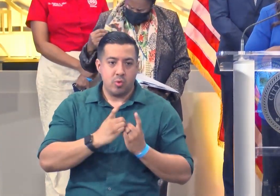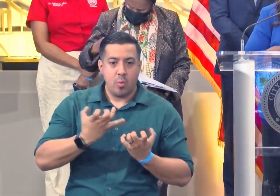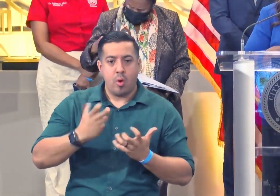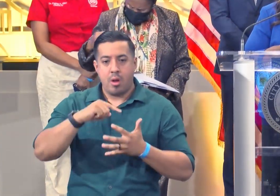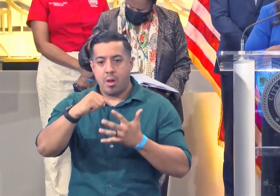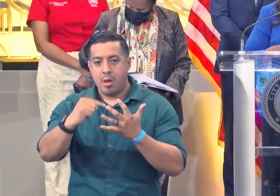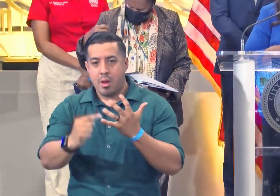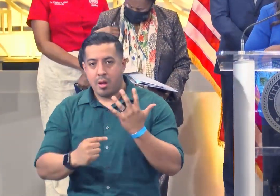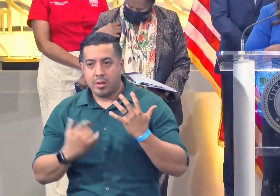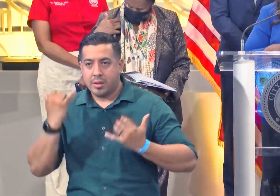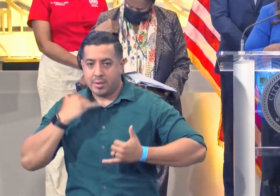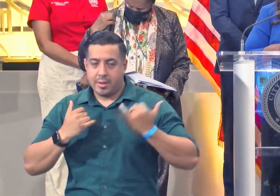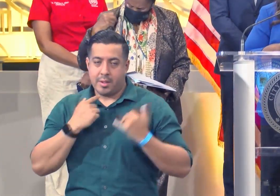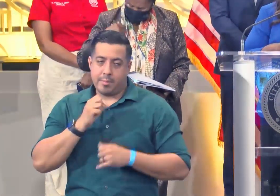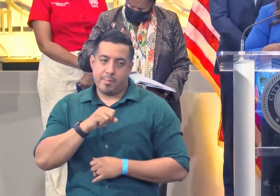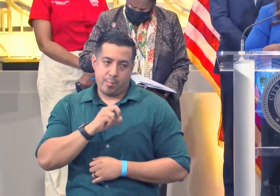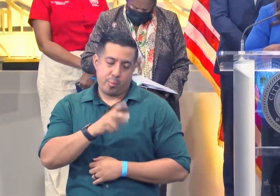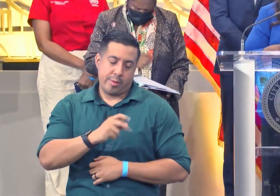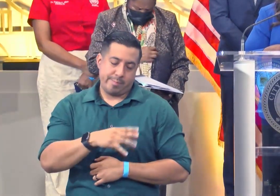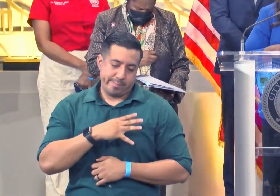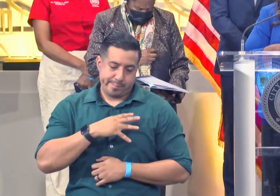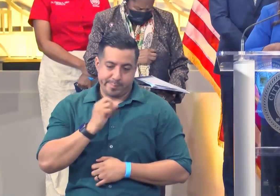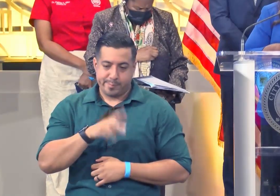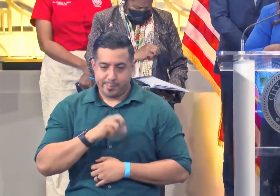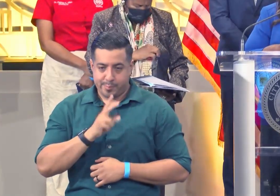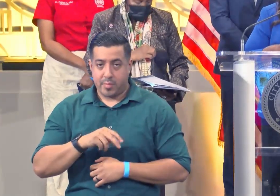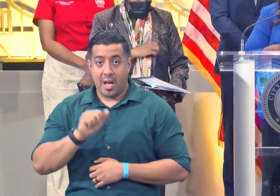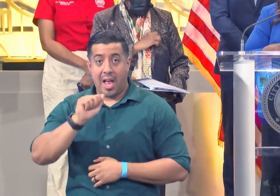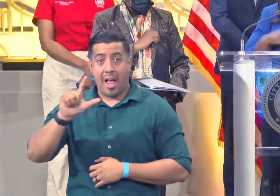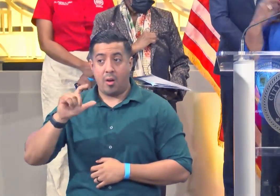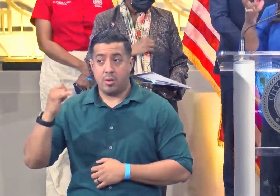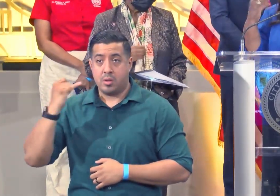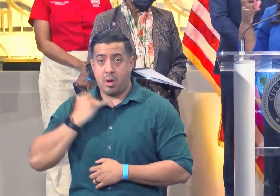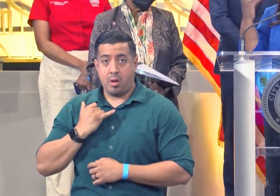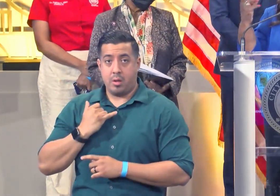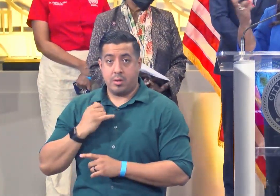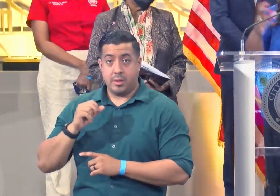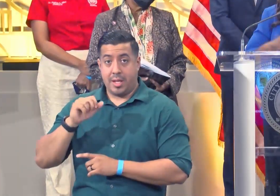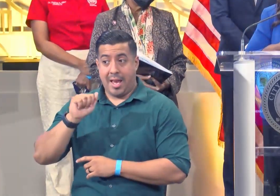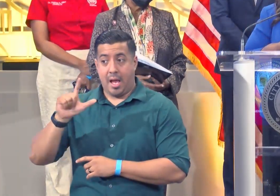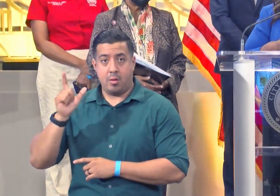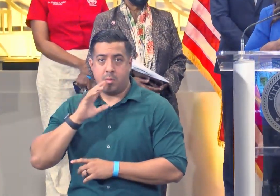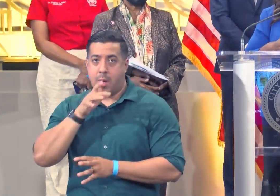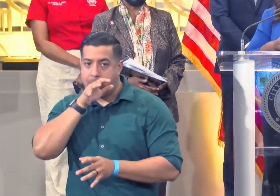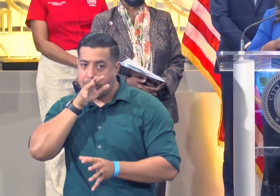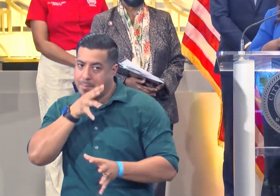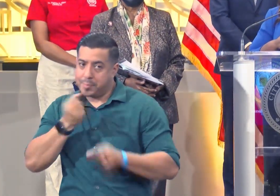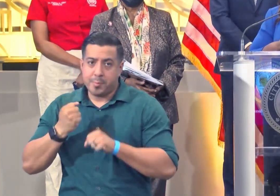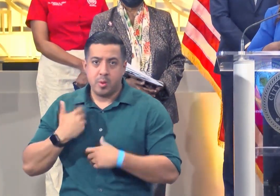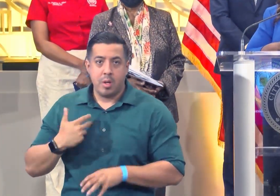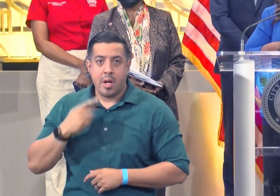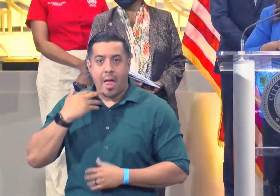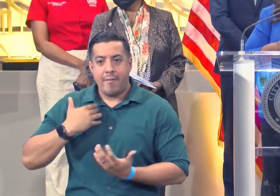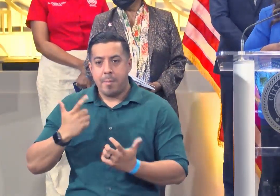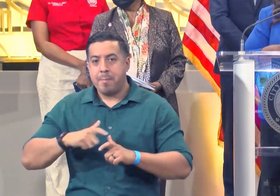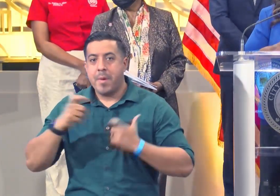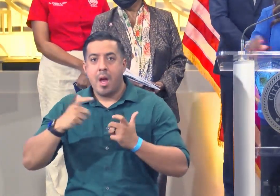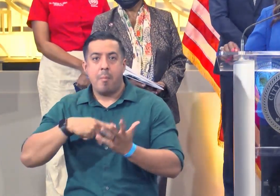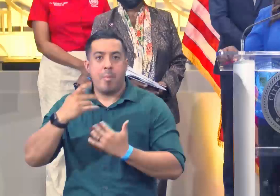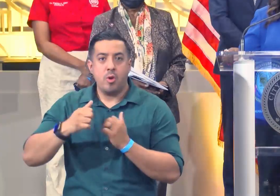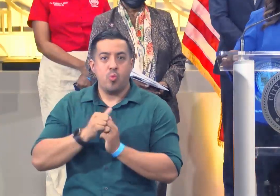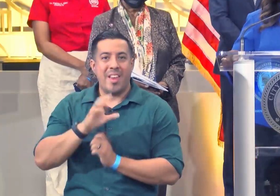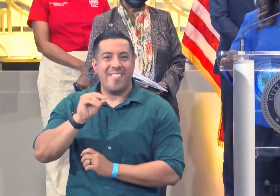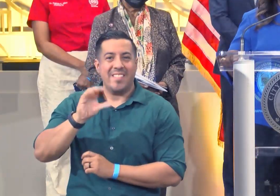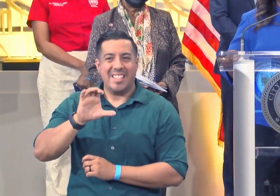different things. And I'll go, yeah, right. Okay. So Al calls, and you all know how fast Al speaks, right? Oh, we got this big project going with 50 Cent. I